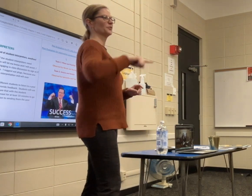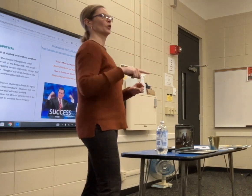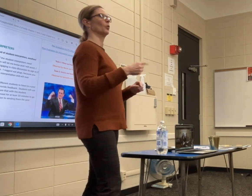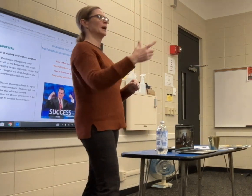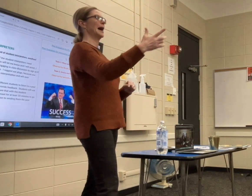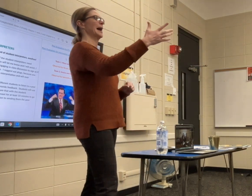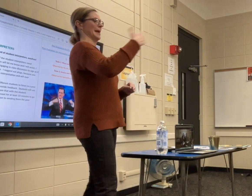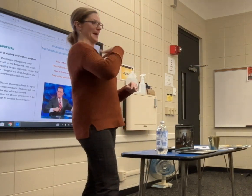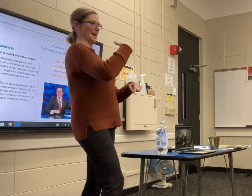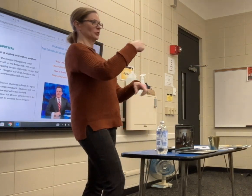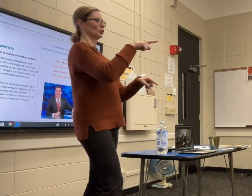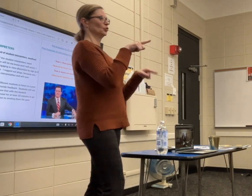So,